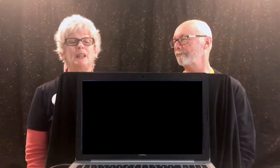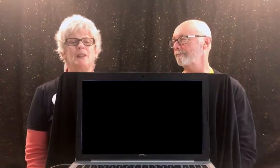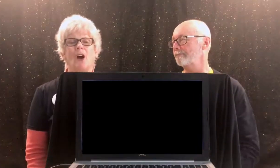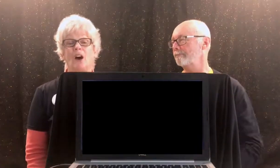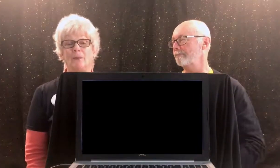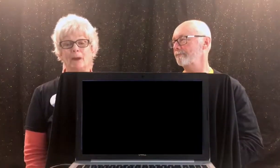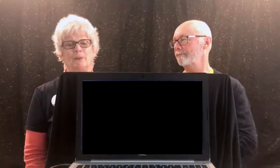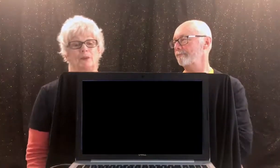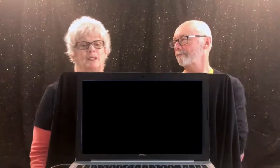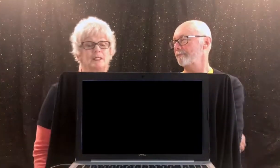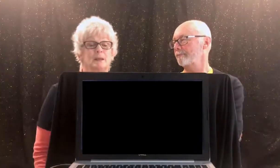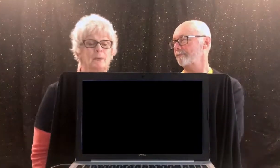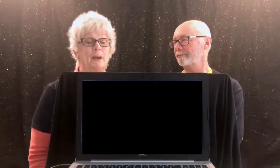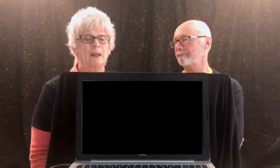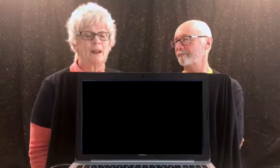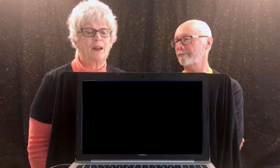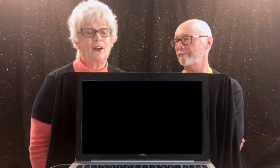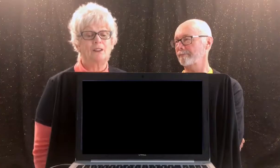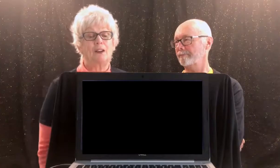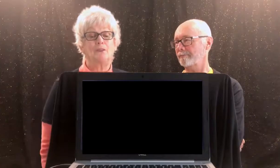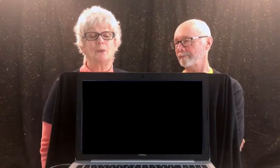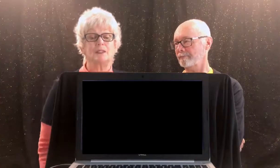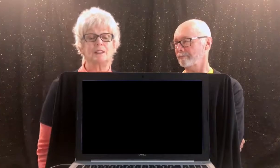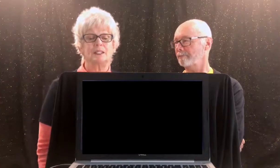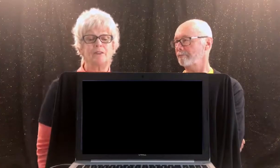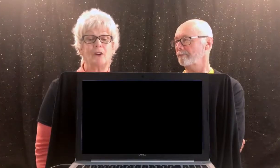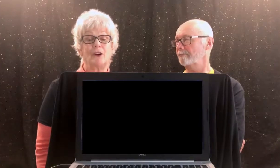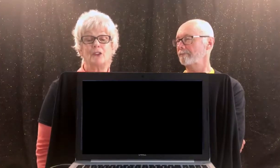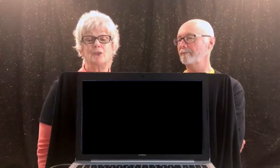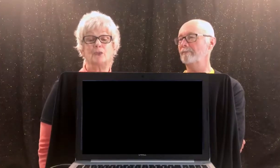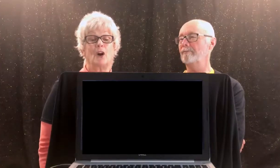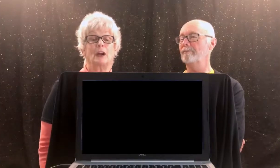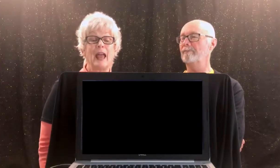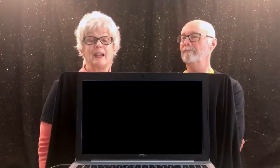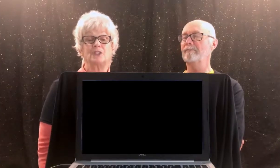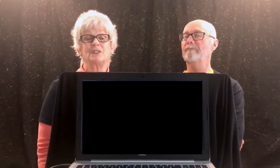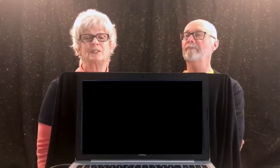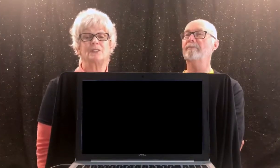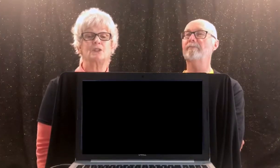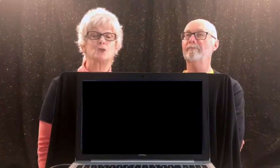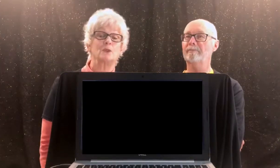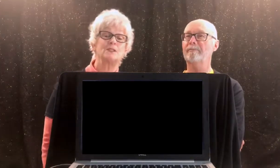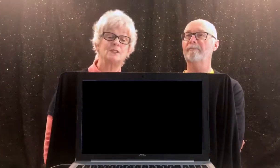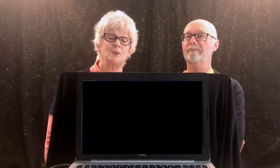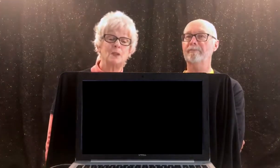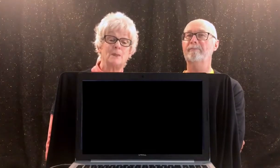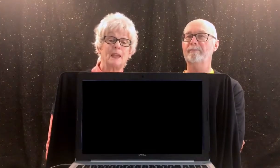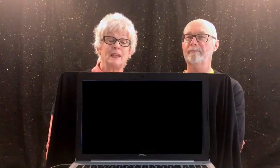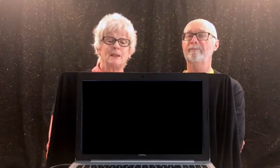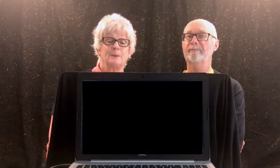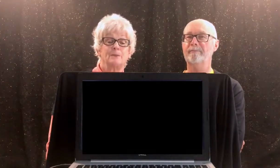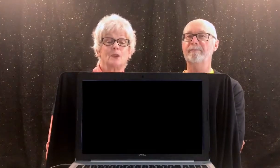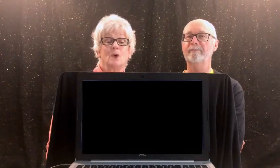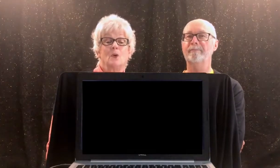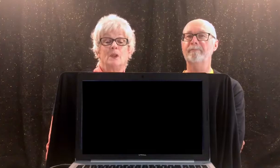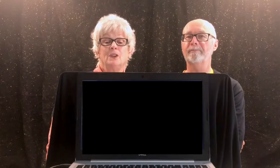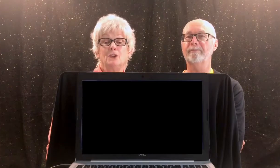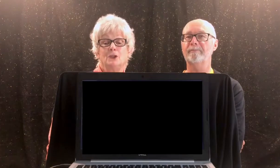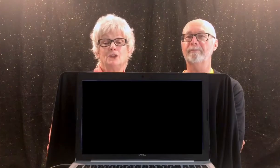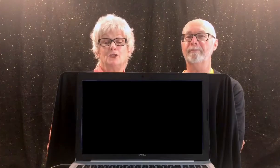in our memories, but our loved ones live on through our actions and the choices we make. We